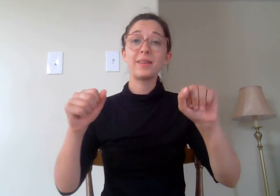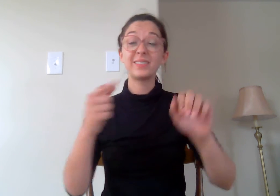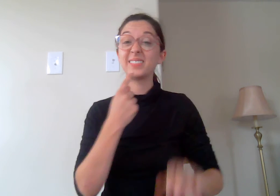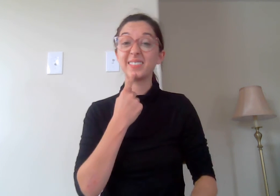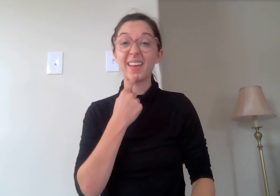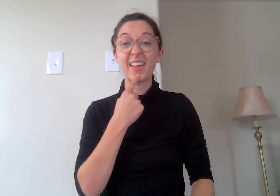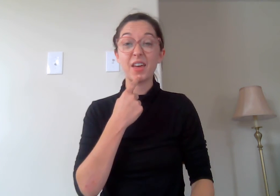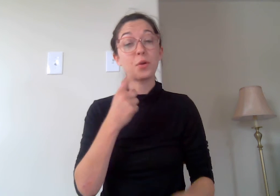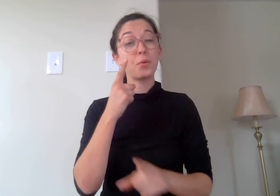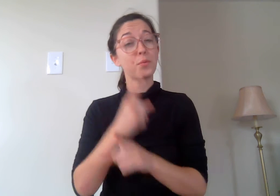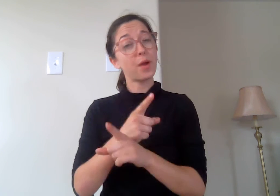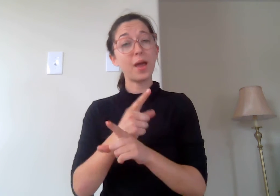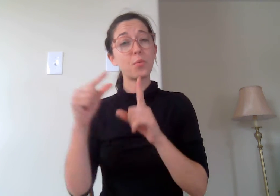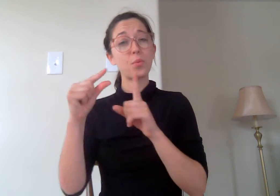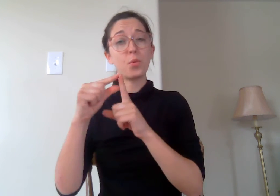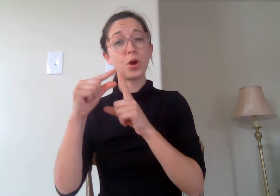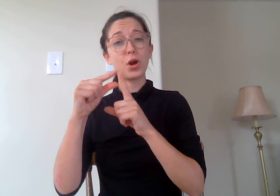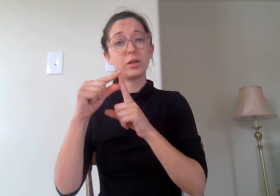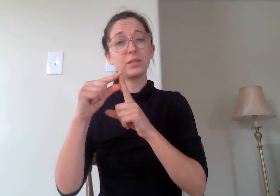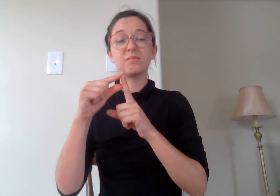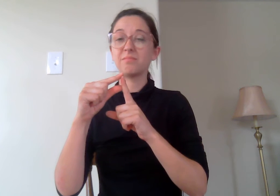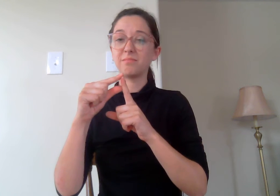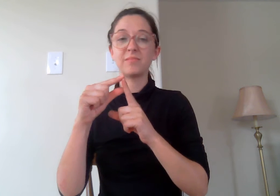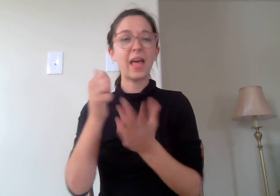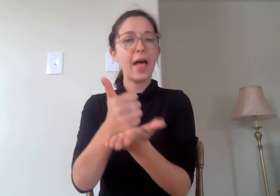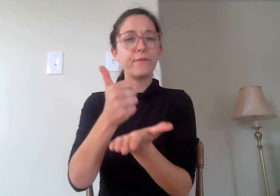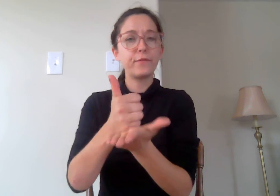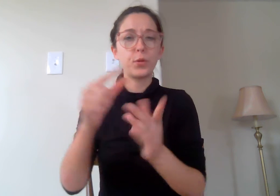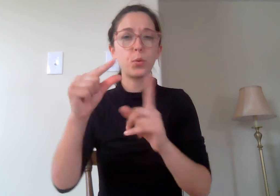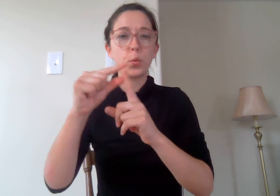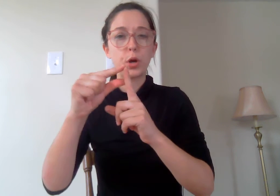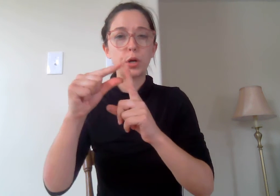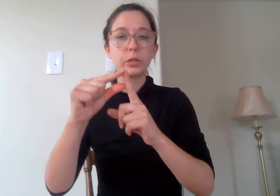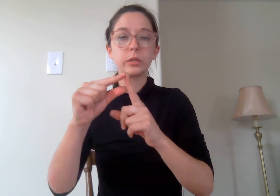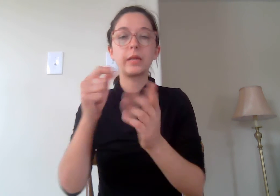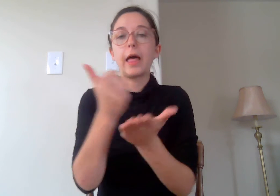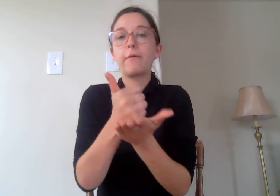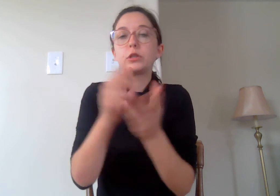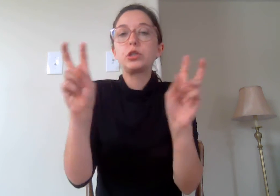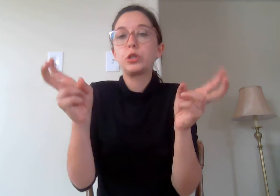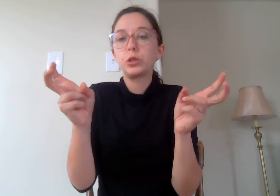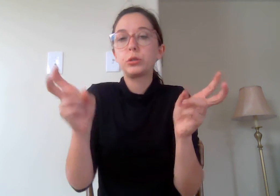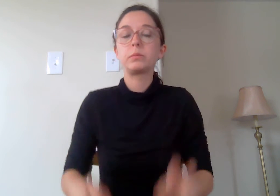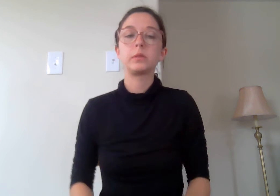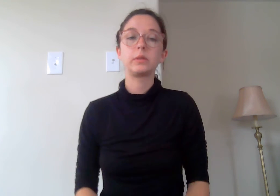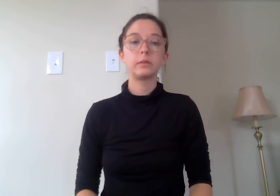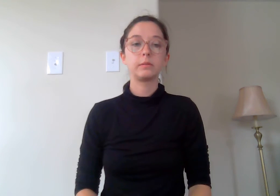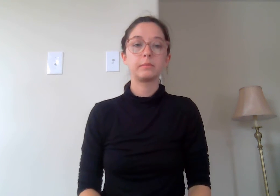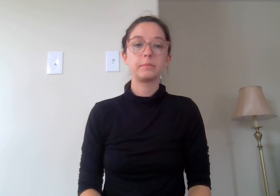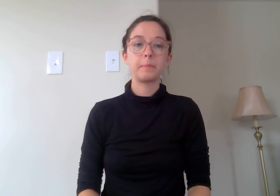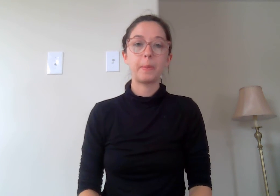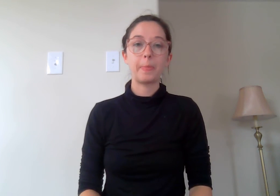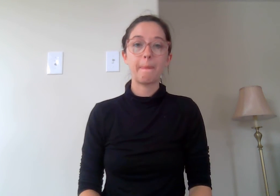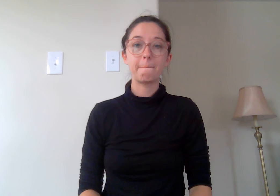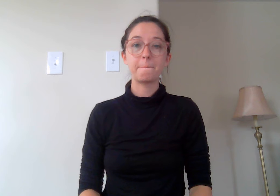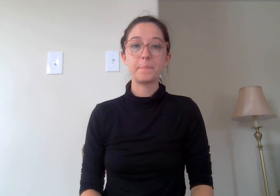but unhelpful. And then we'll identify some common thinking errors and their relationship to cognitive distortions and some of